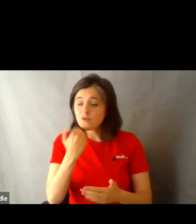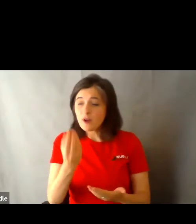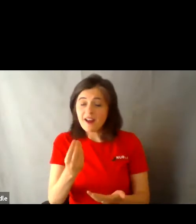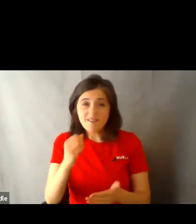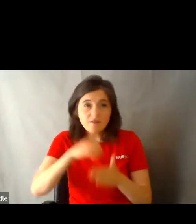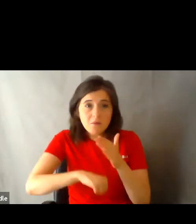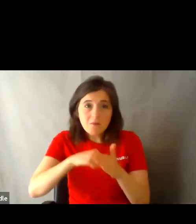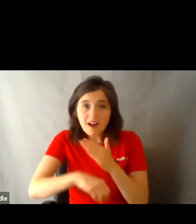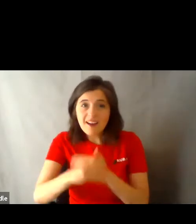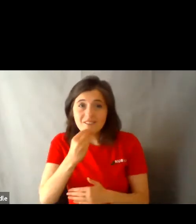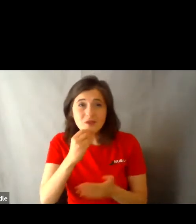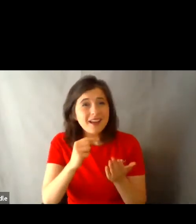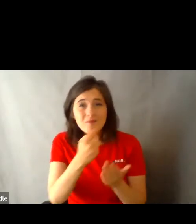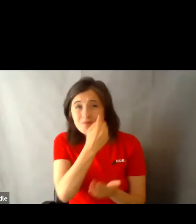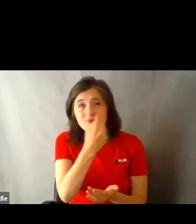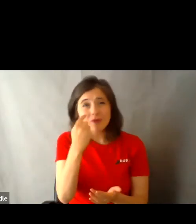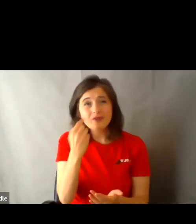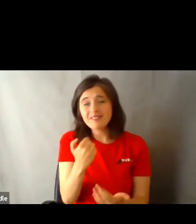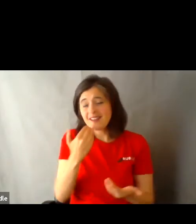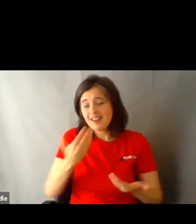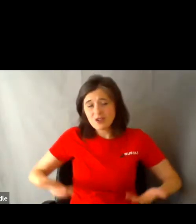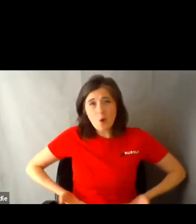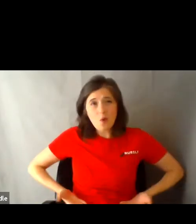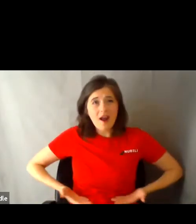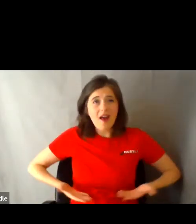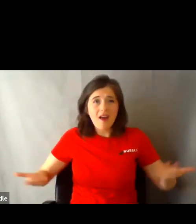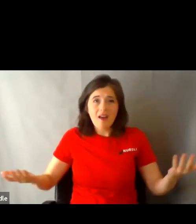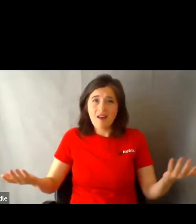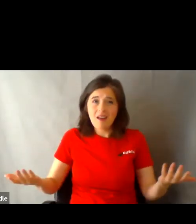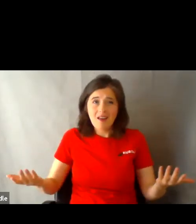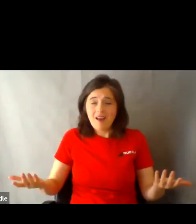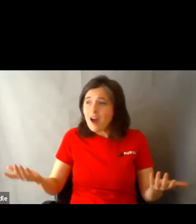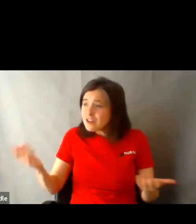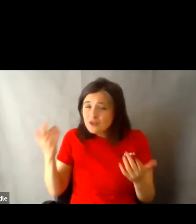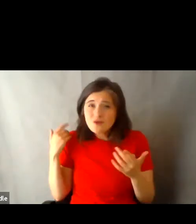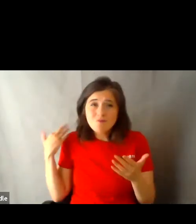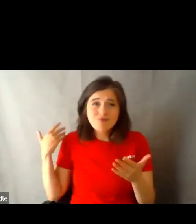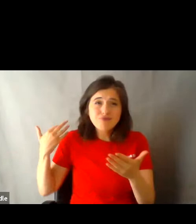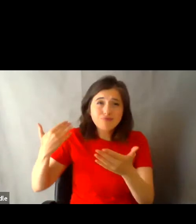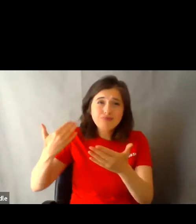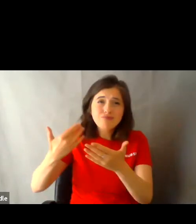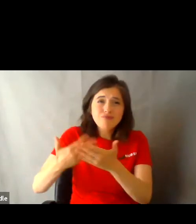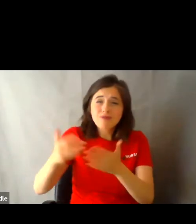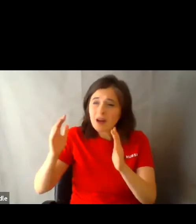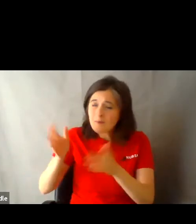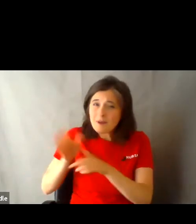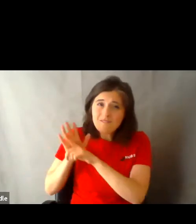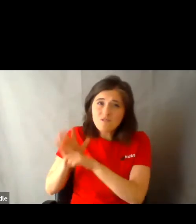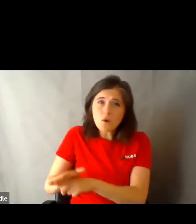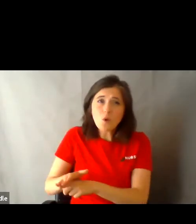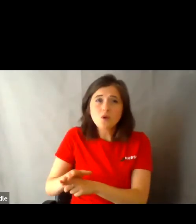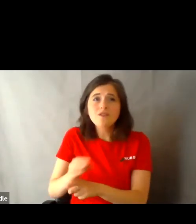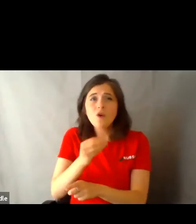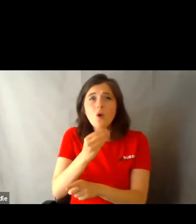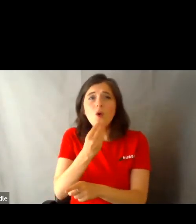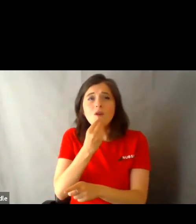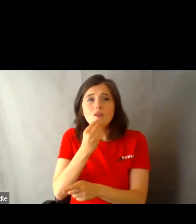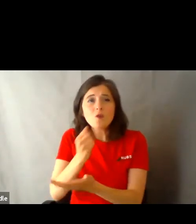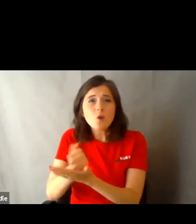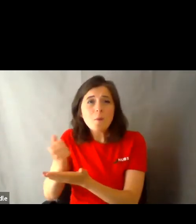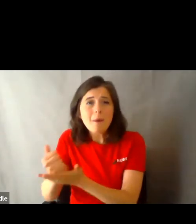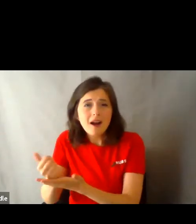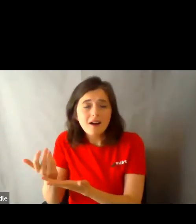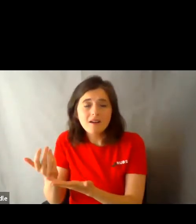proven they don't care about that. They've driven many people to food banks over the years. Really, it's been about supporting the continued